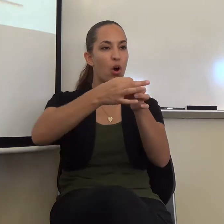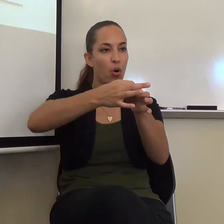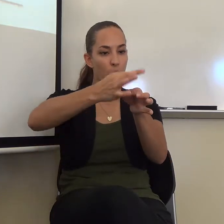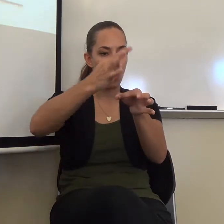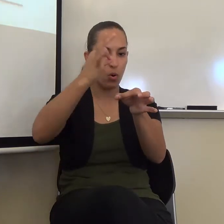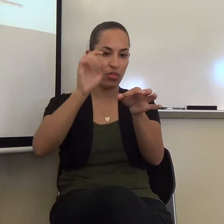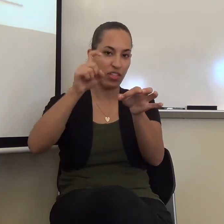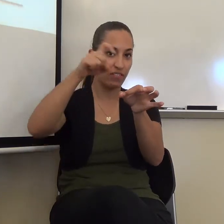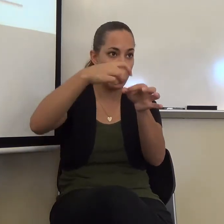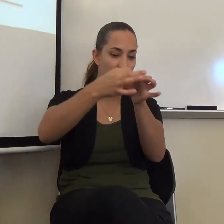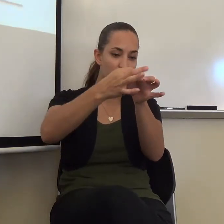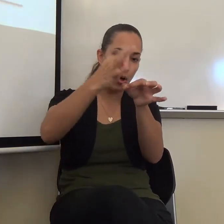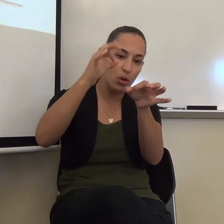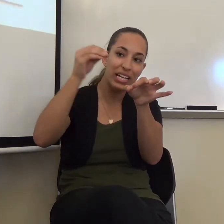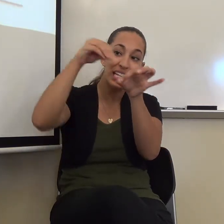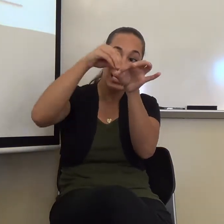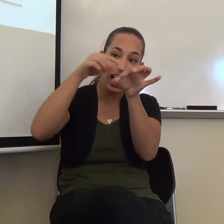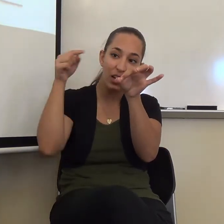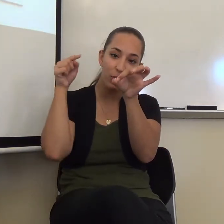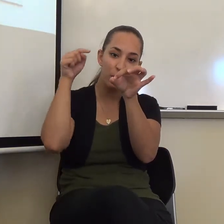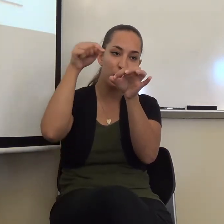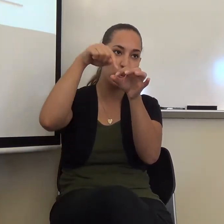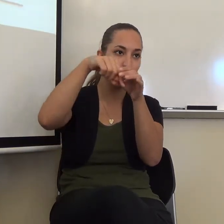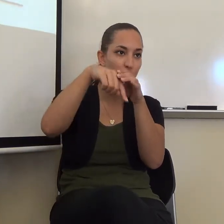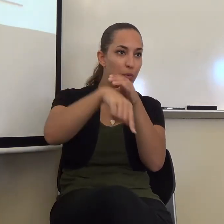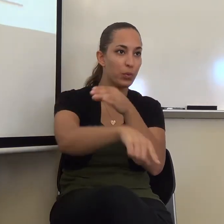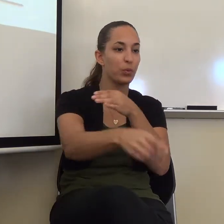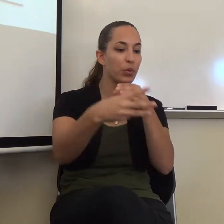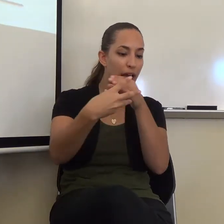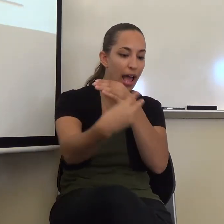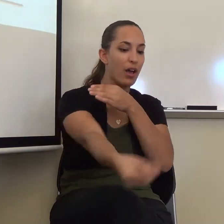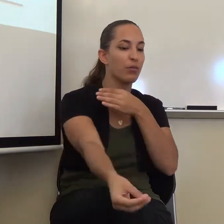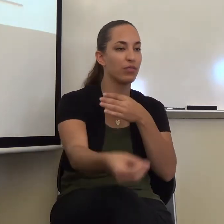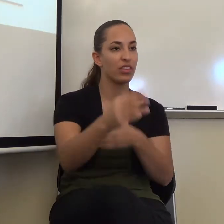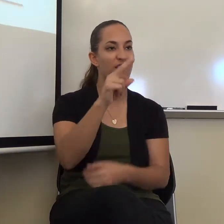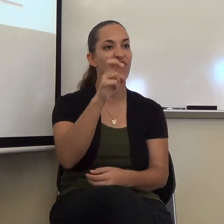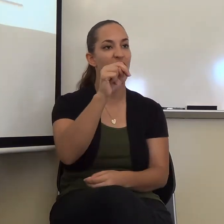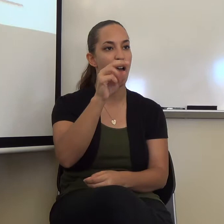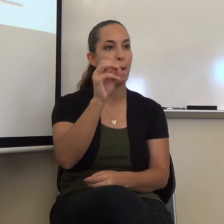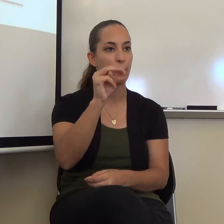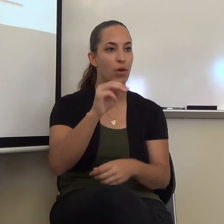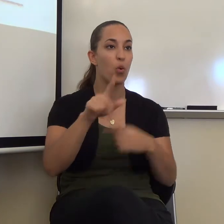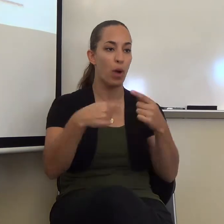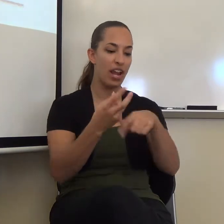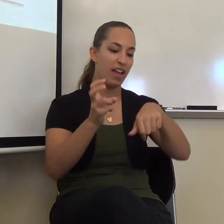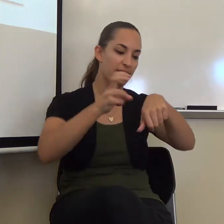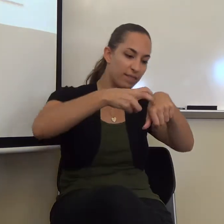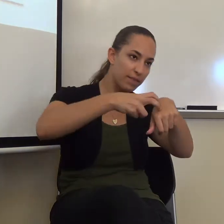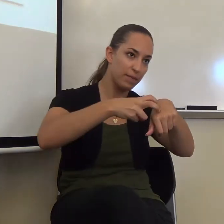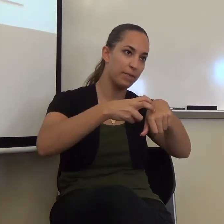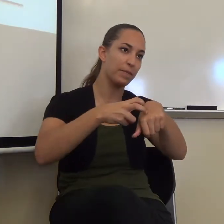However, few people are aware that snake venom can, on occasion, save lives and ease